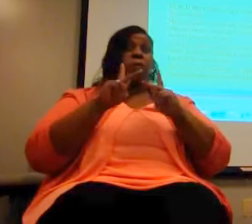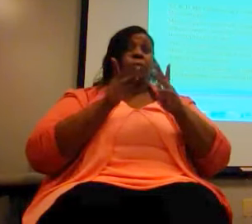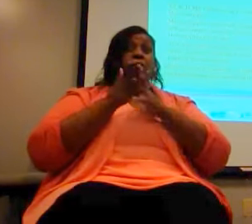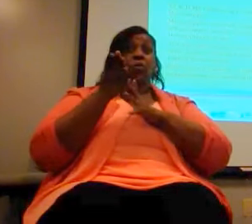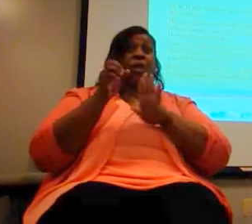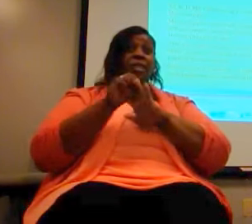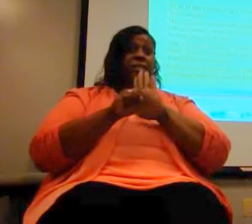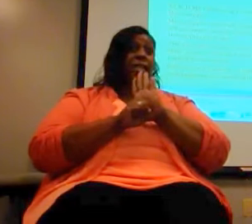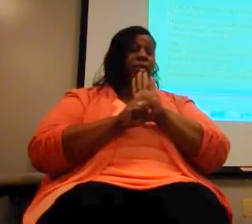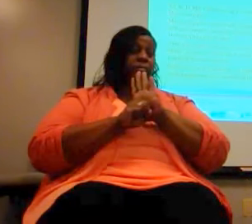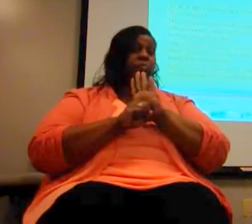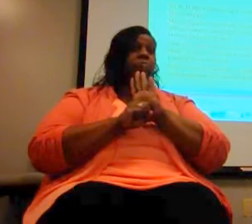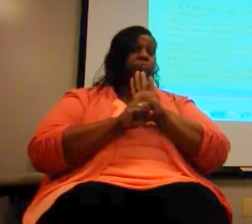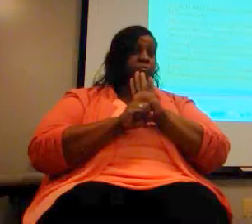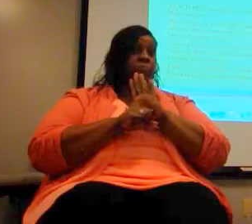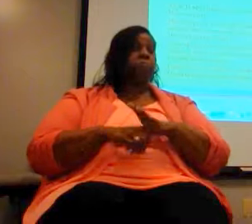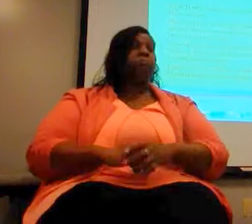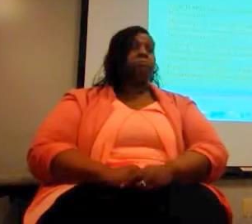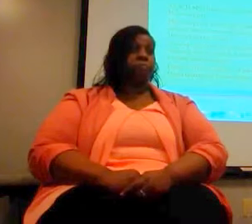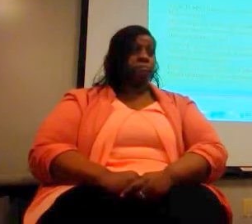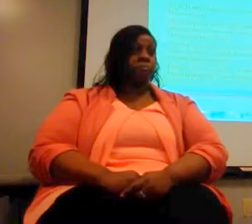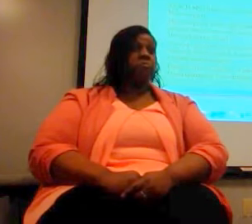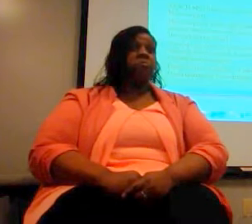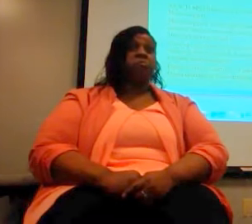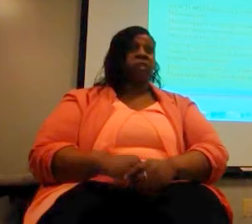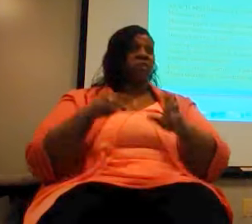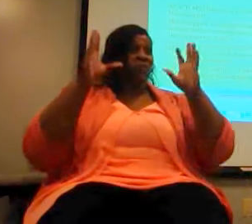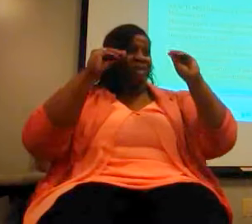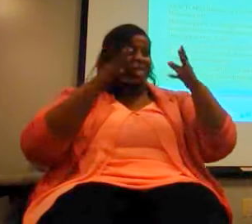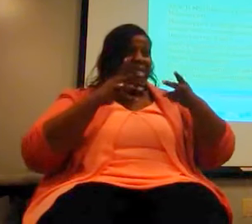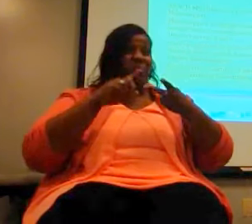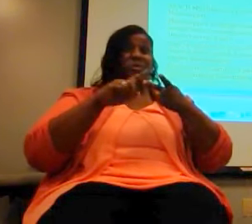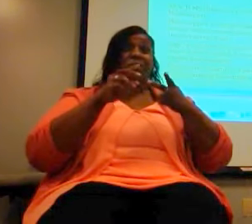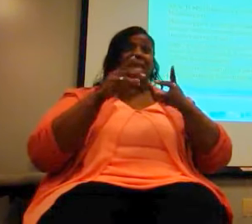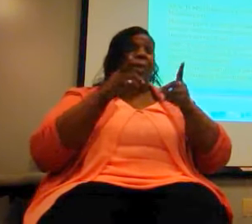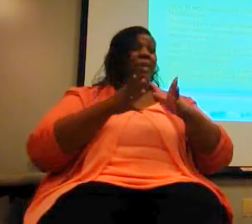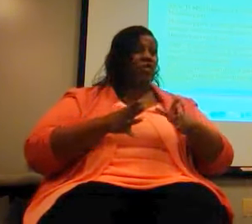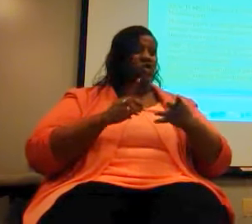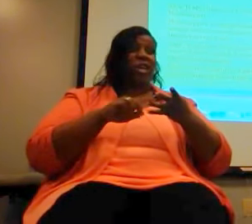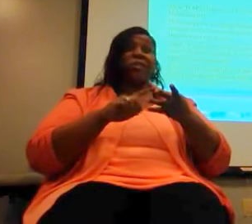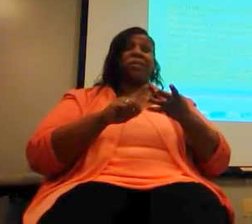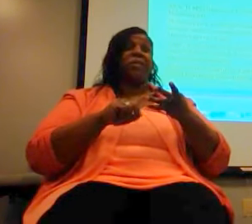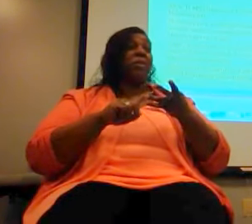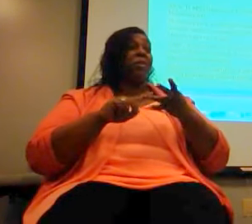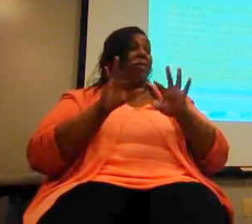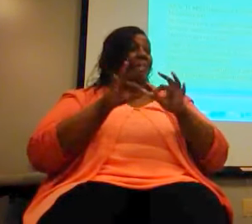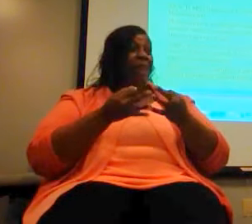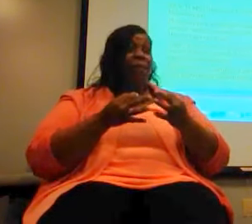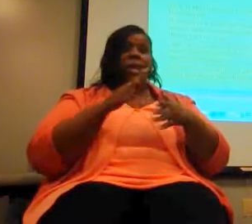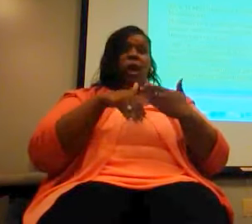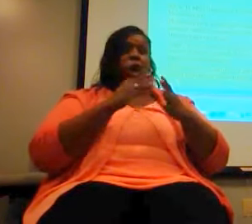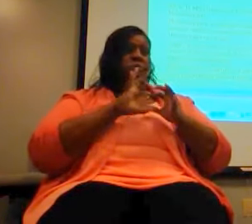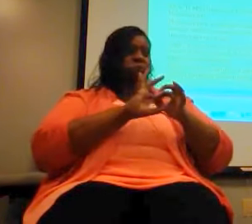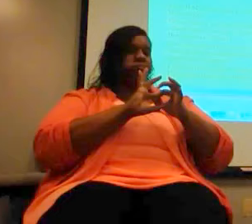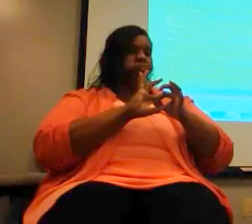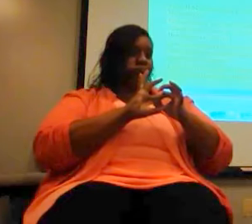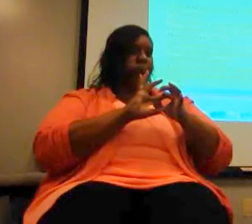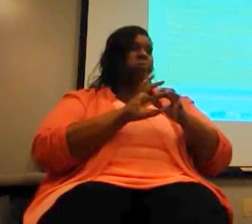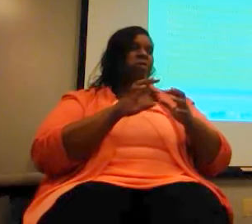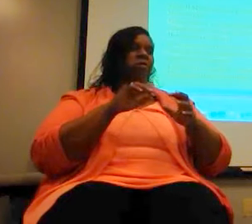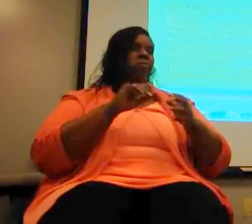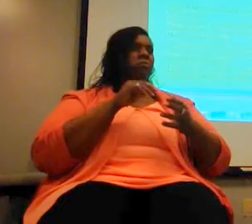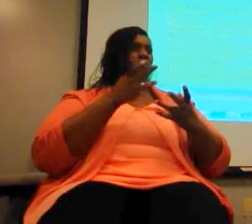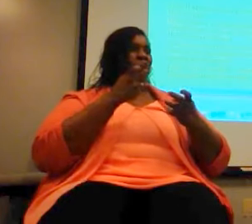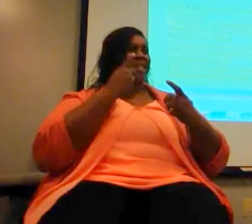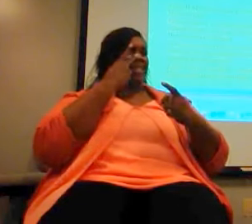state, be it us, teachers, administrators, family members, community members, all working together. Some positive